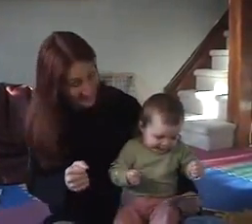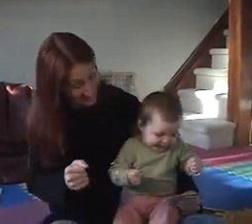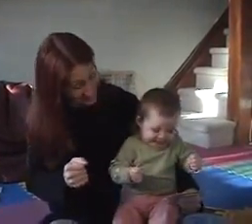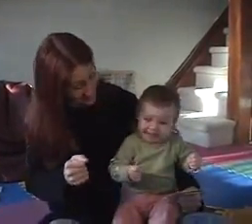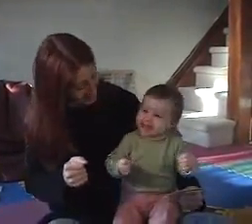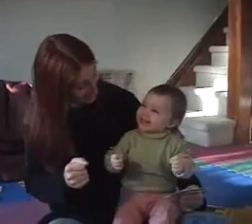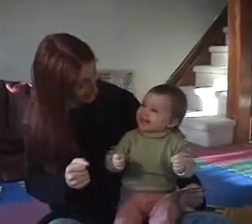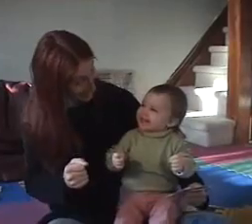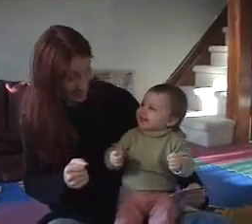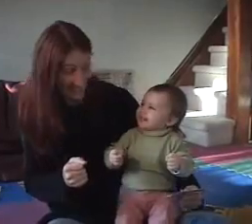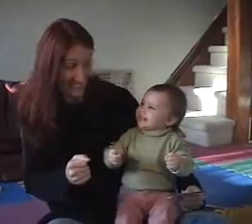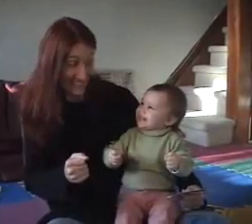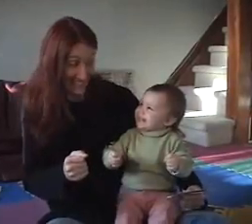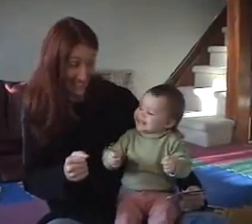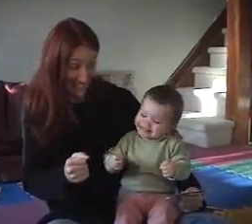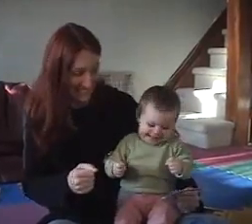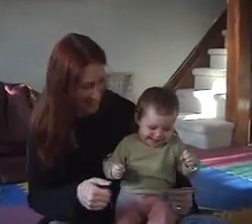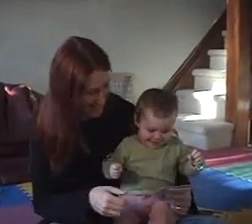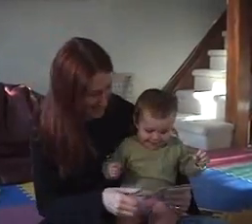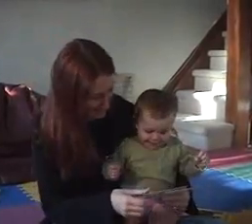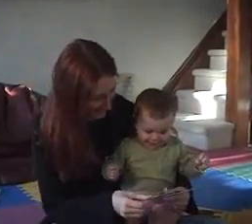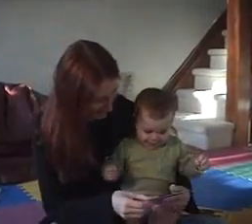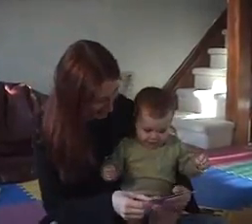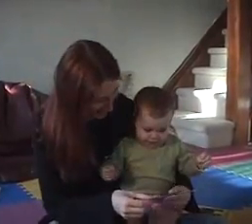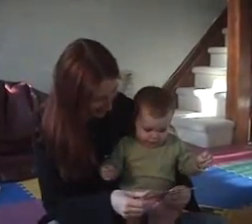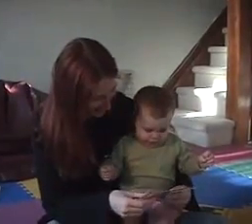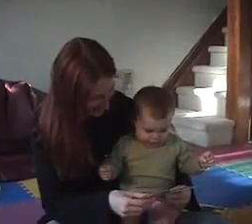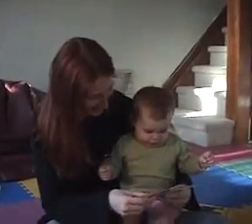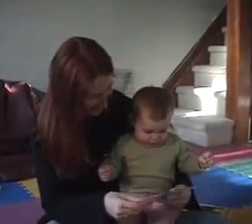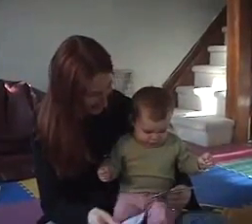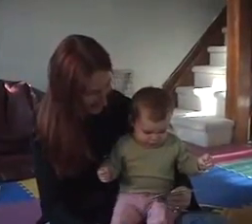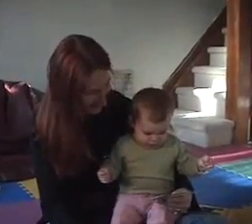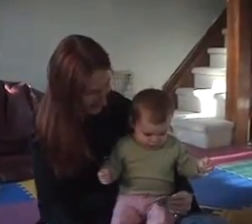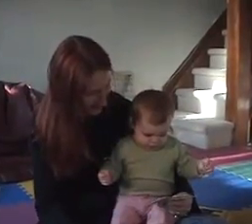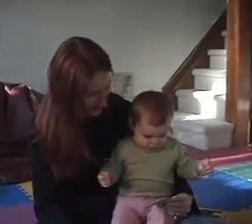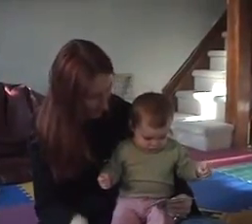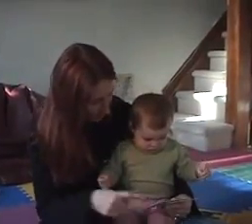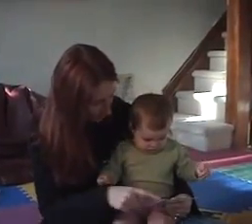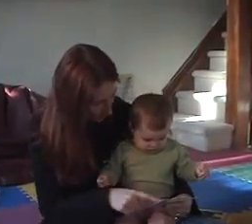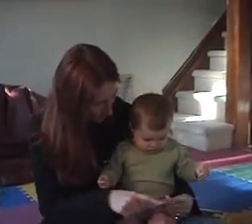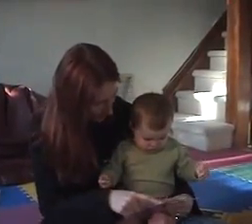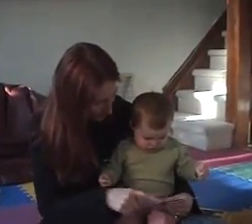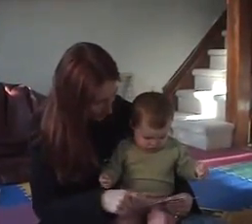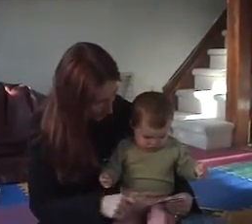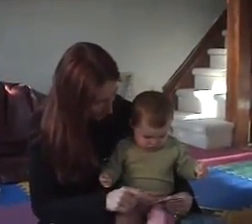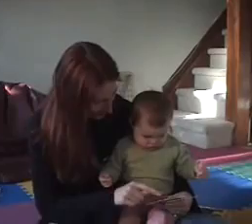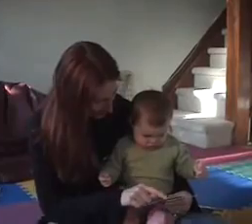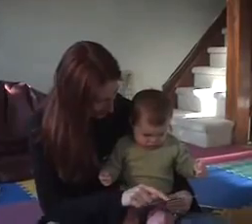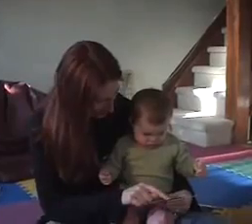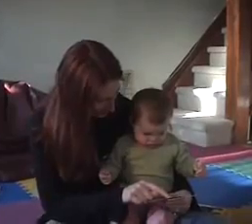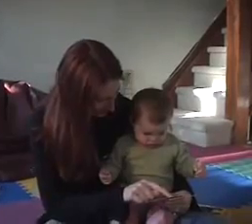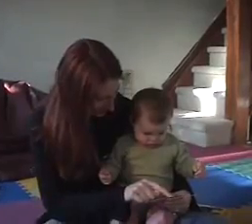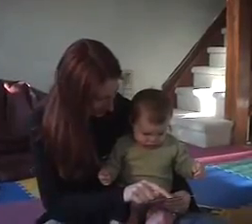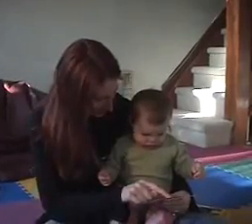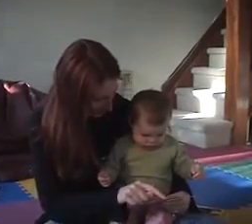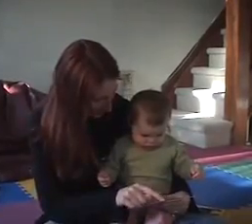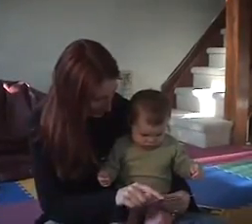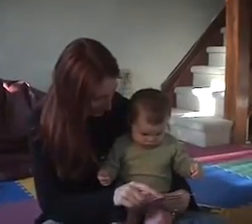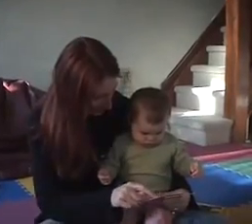that's cold, oh and that's again, the daddy's picking them up again and again